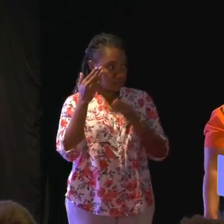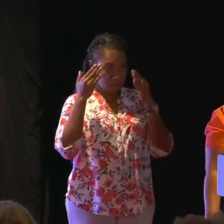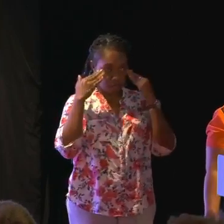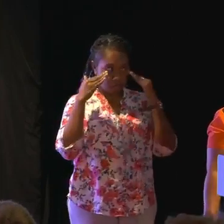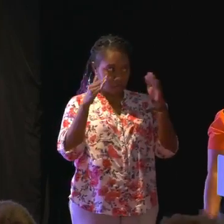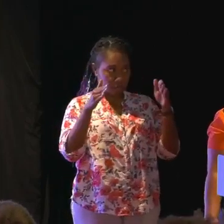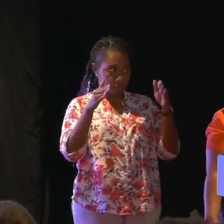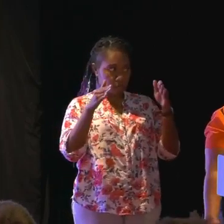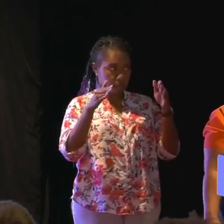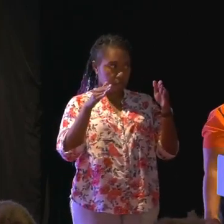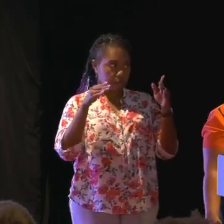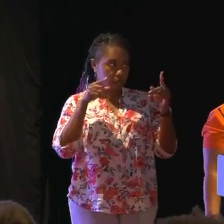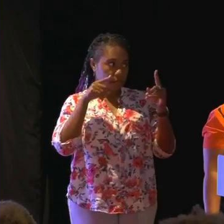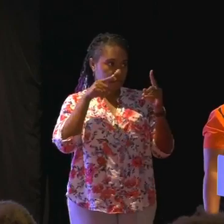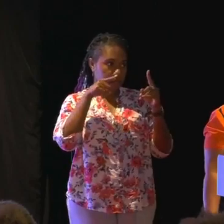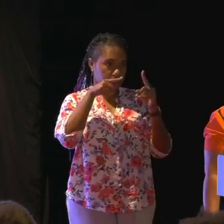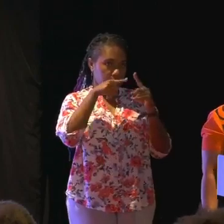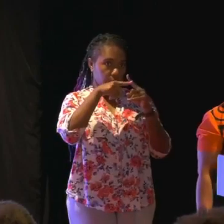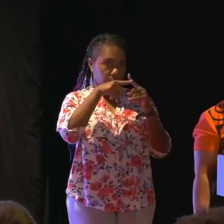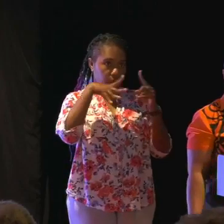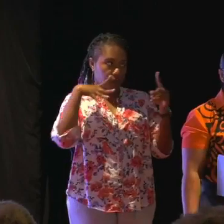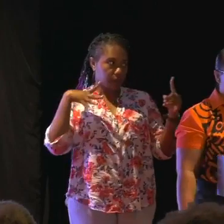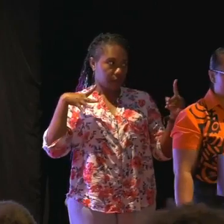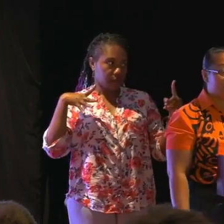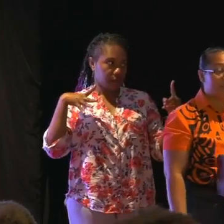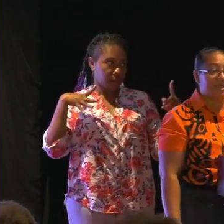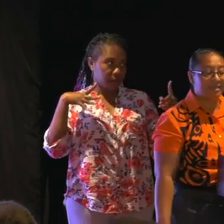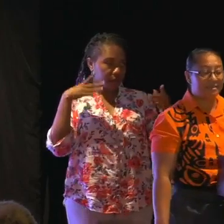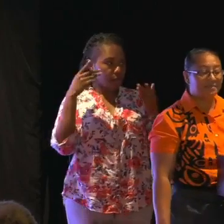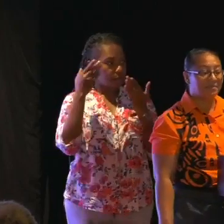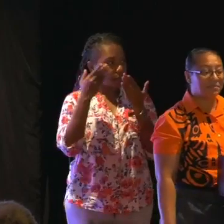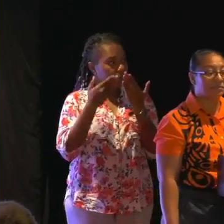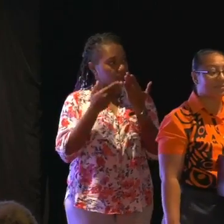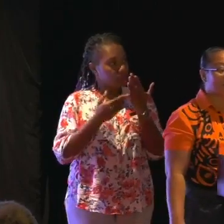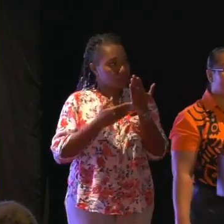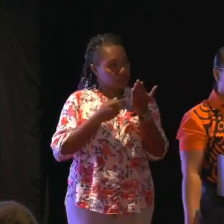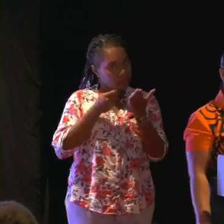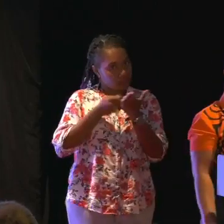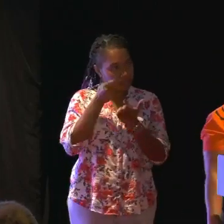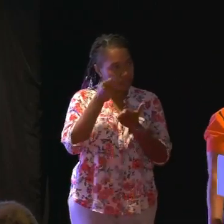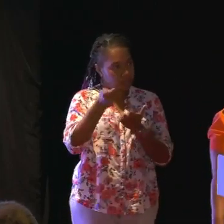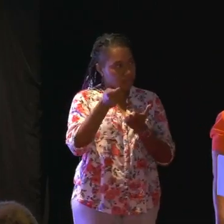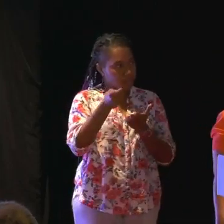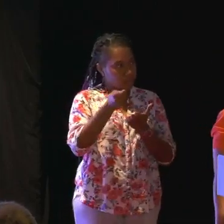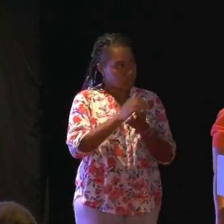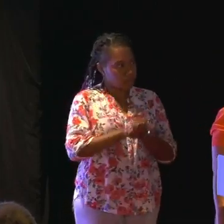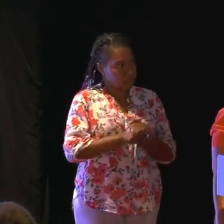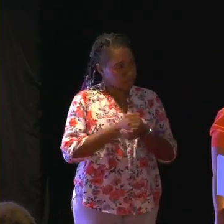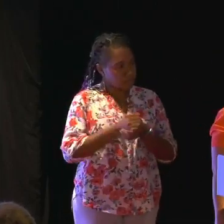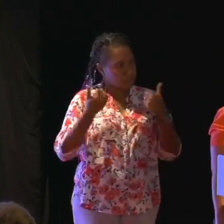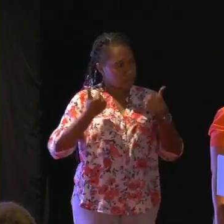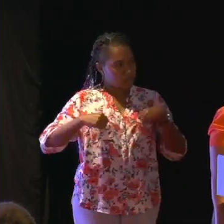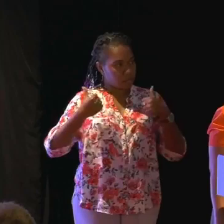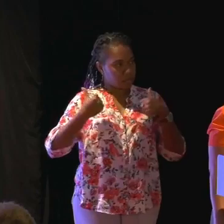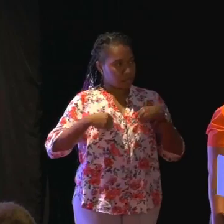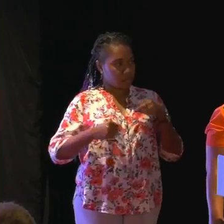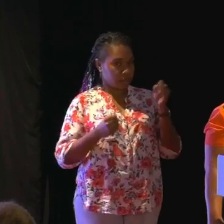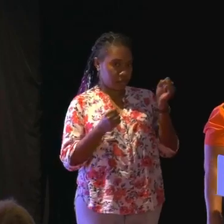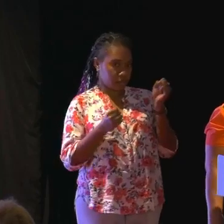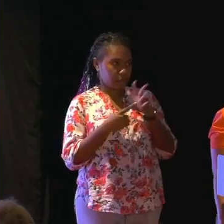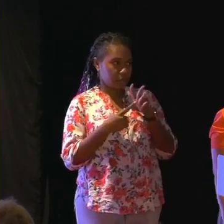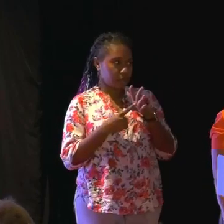objectives, methods of payments, issues on hand, importance of payment